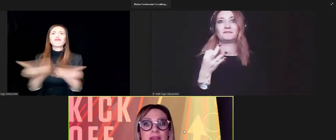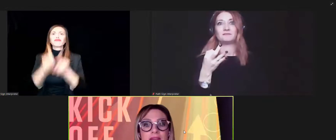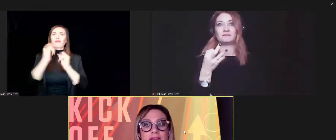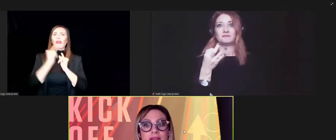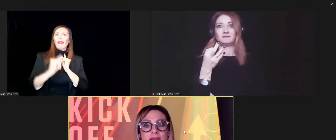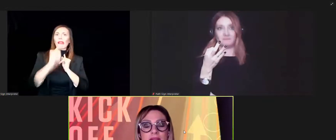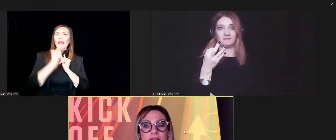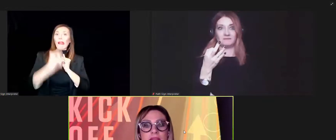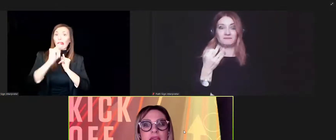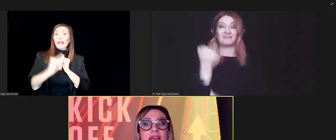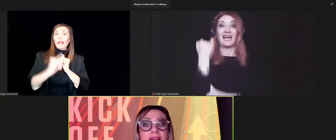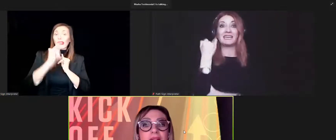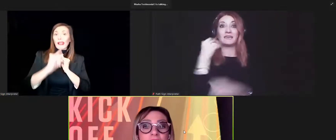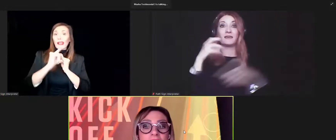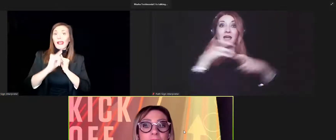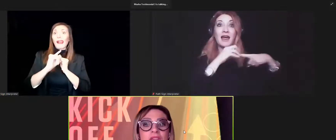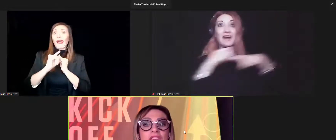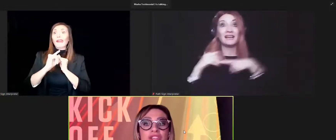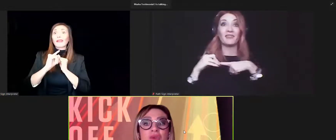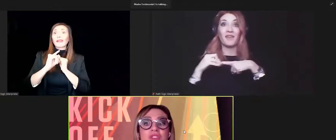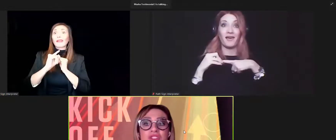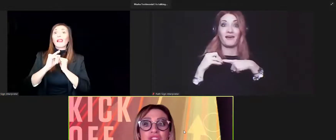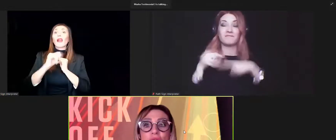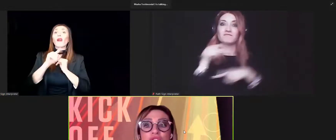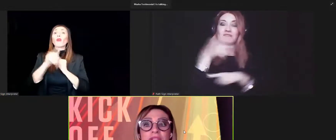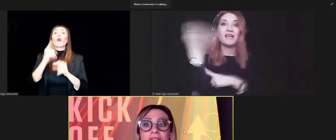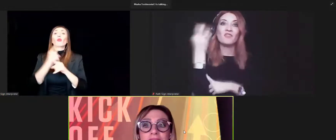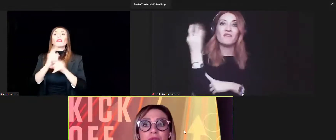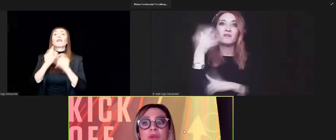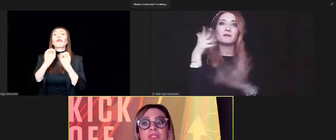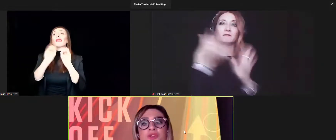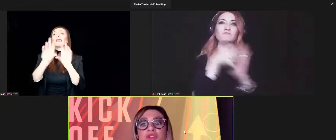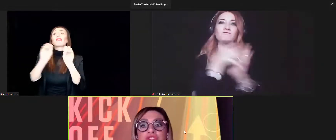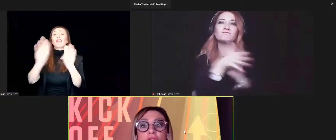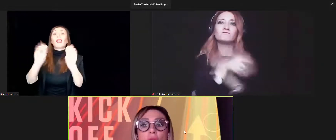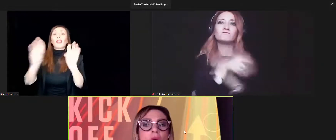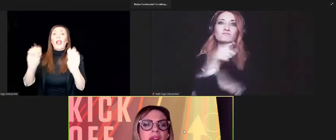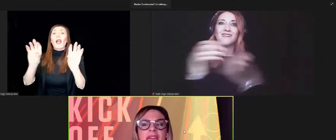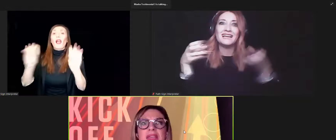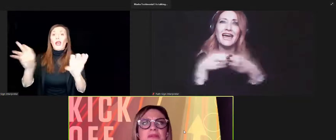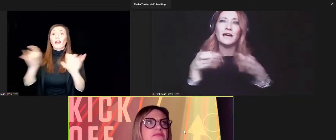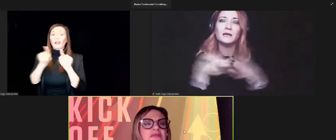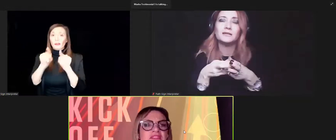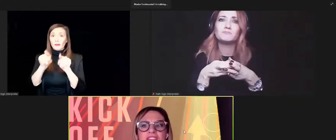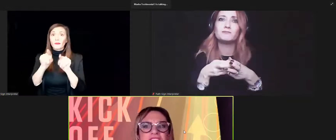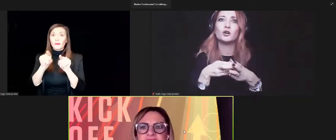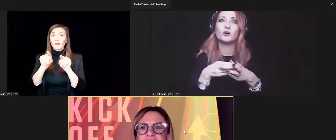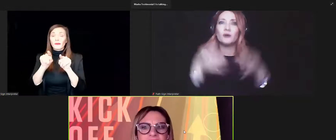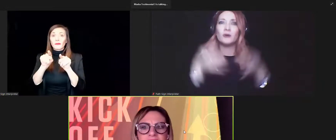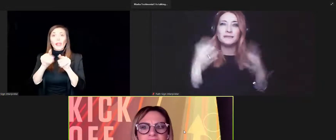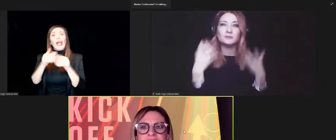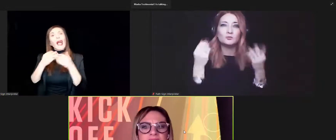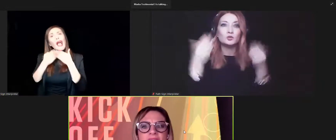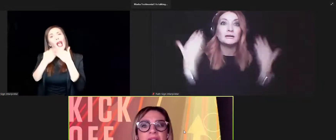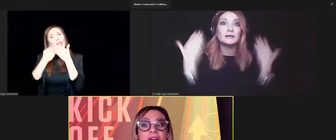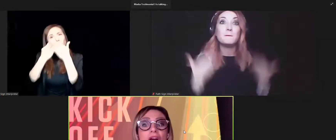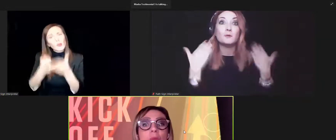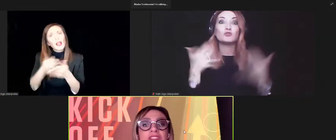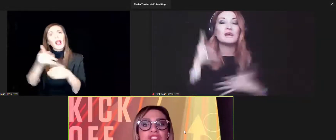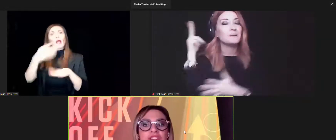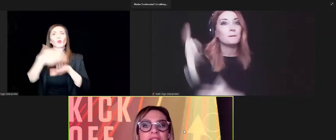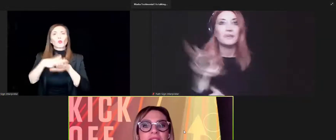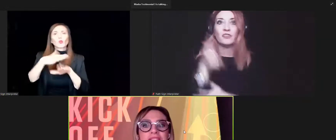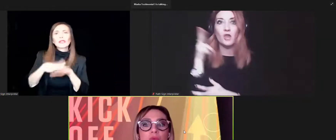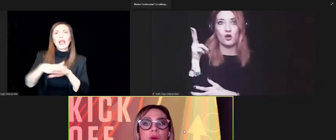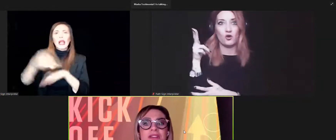beginning. Help them use social networks to show in 15 seconds how